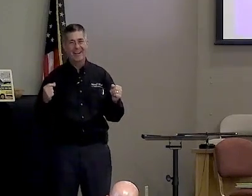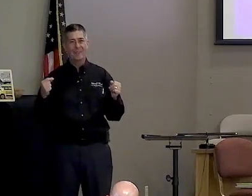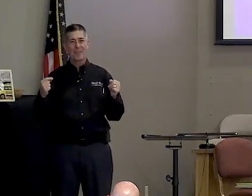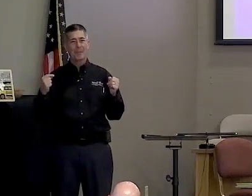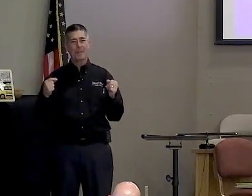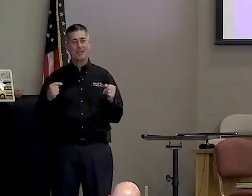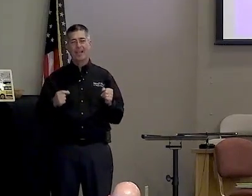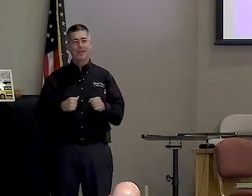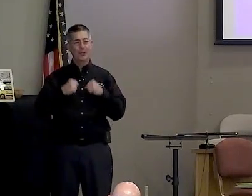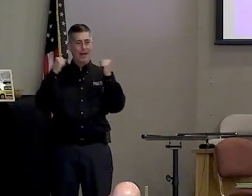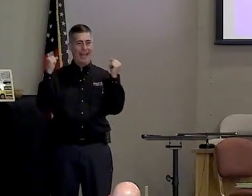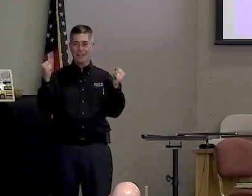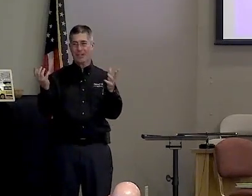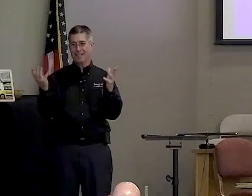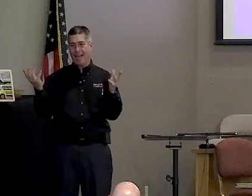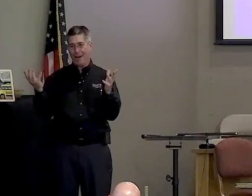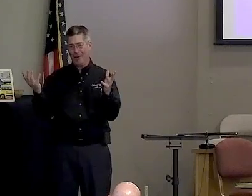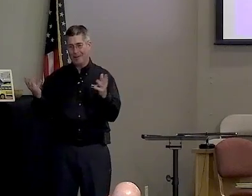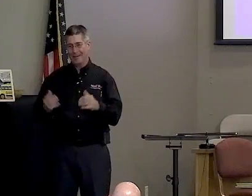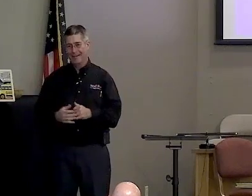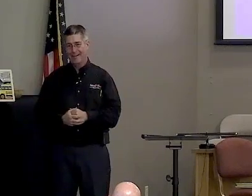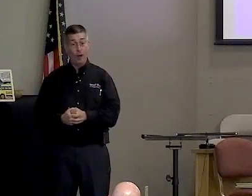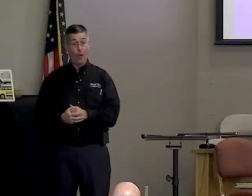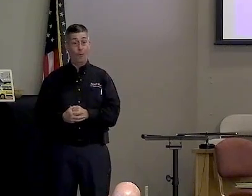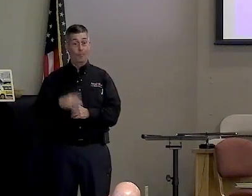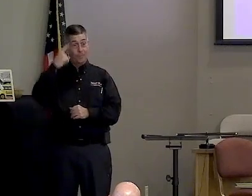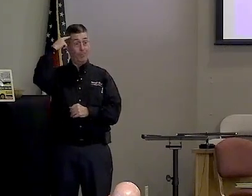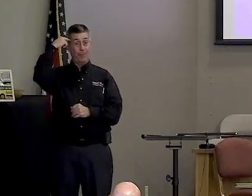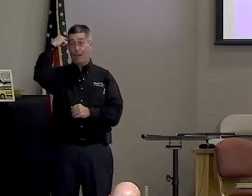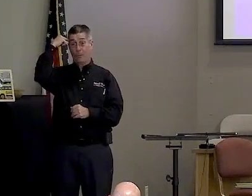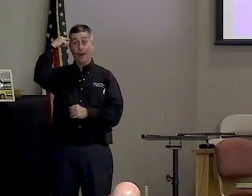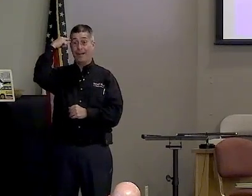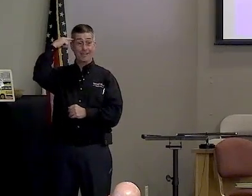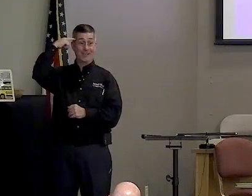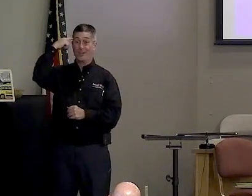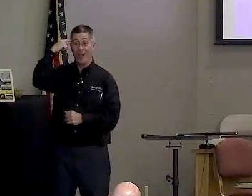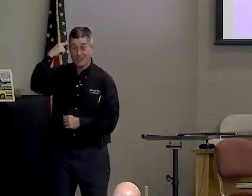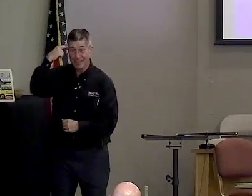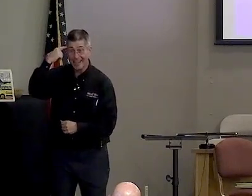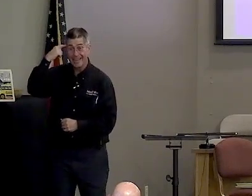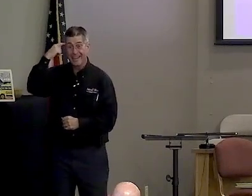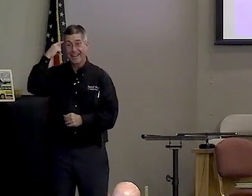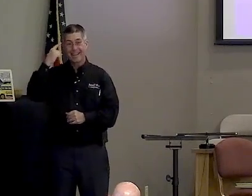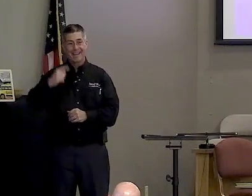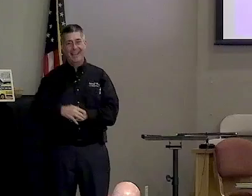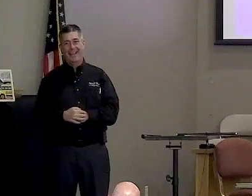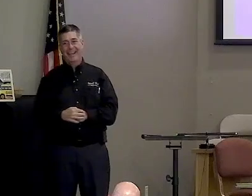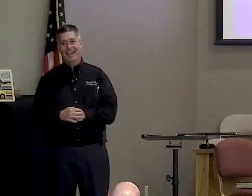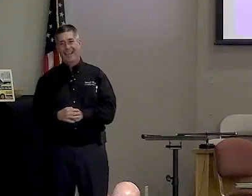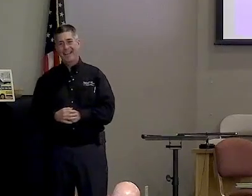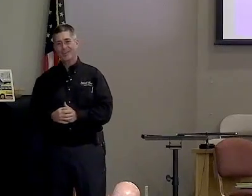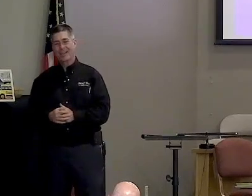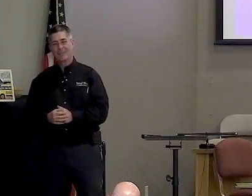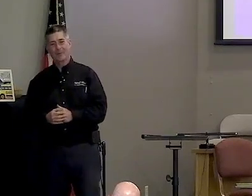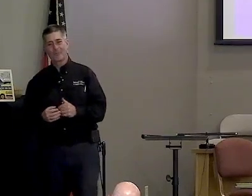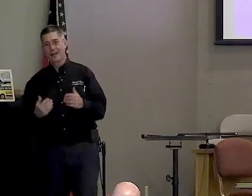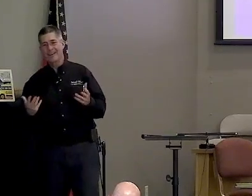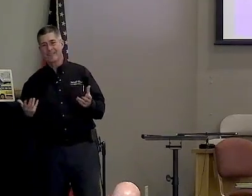People say, do your hands get tired? No, but my brain is exhausted. Yeah, and so it can be a real, real